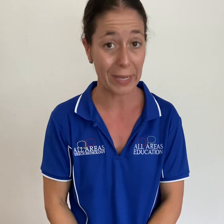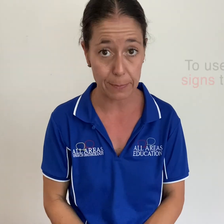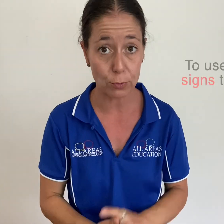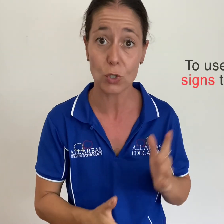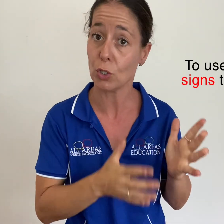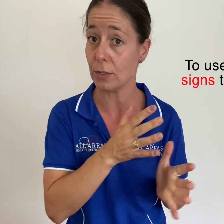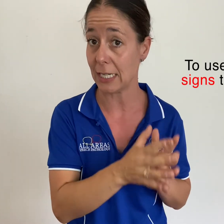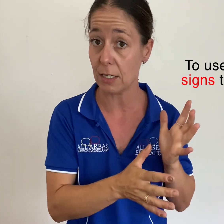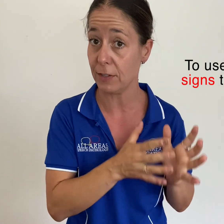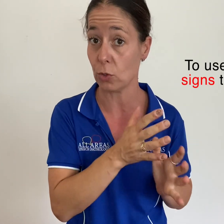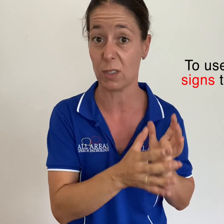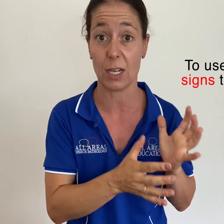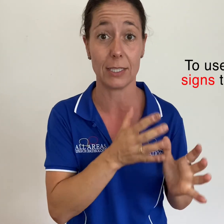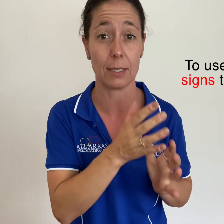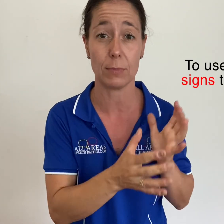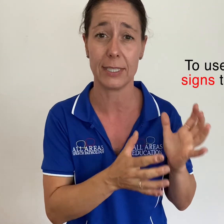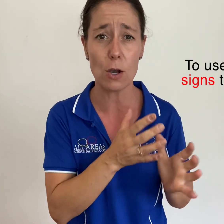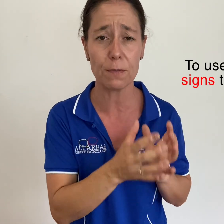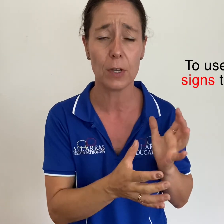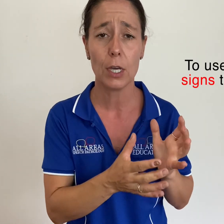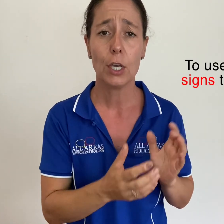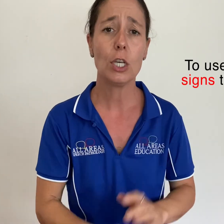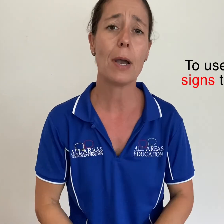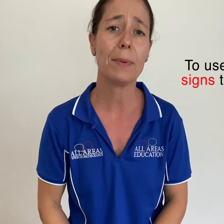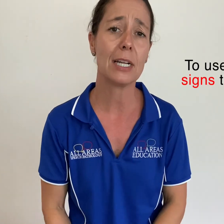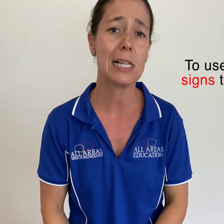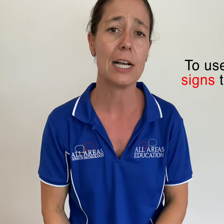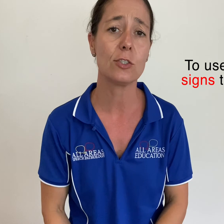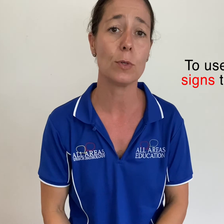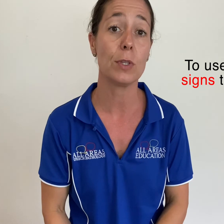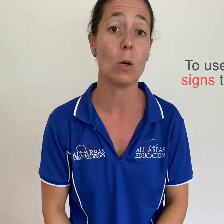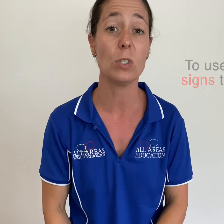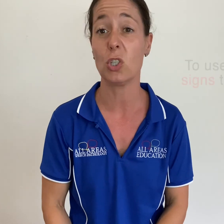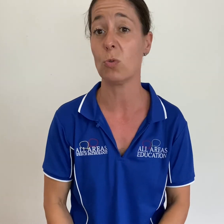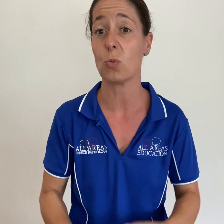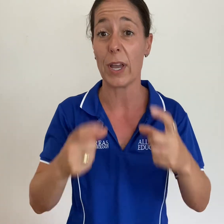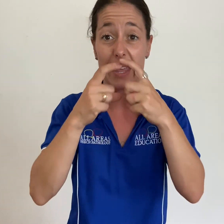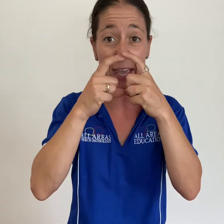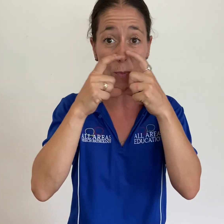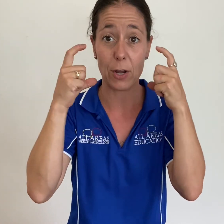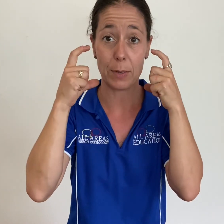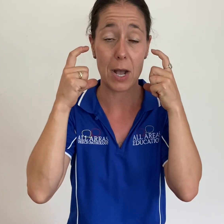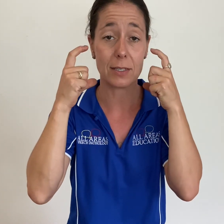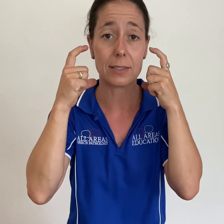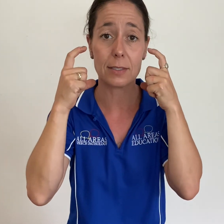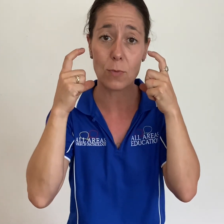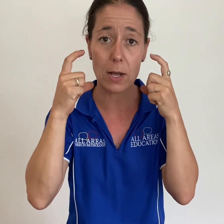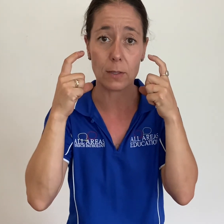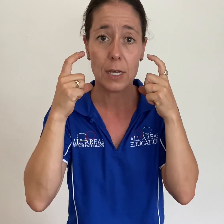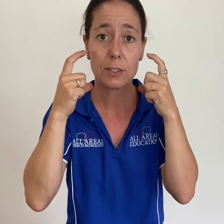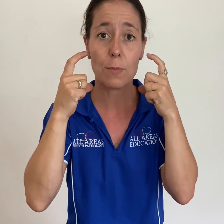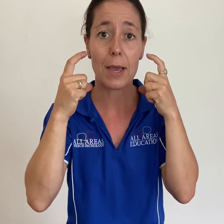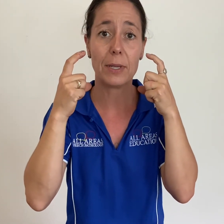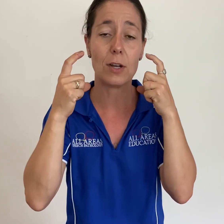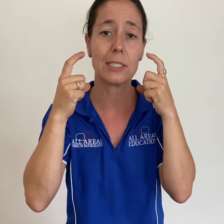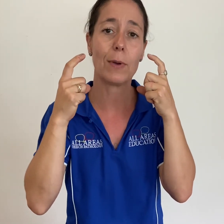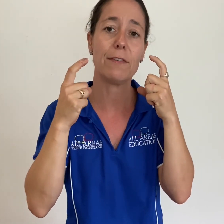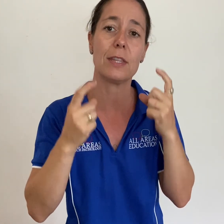people to use individual signs themselves. You might be in a classroom with older children where they're wearing masks as well. So it might be a nice way for them to be